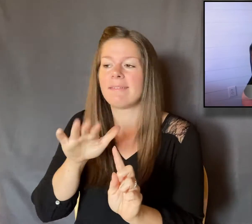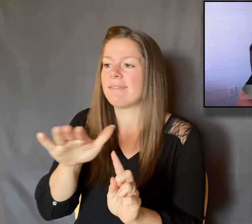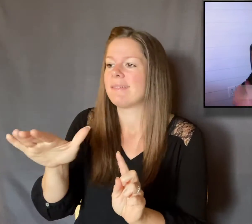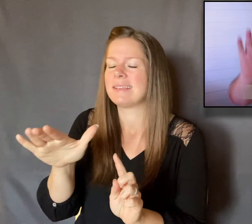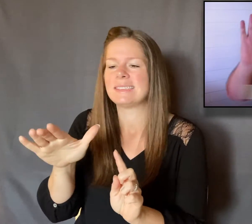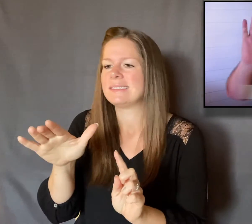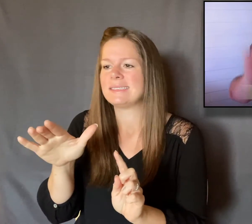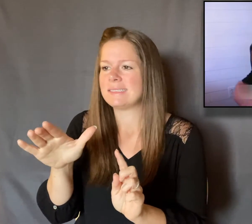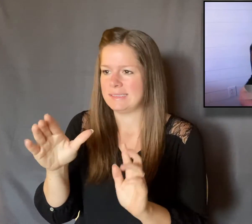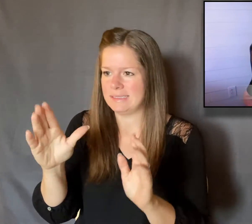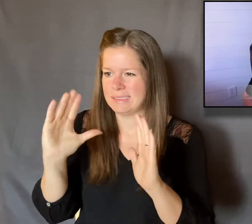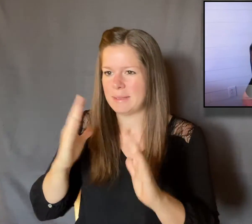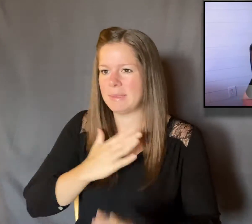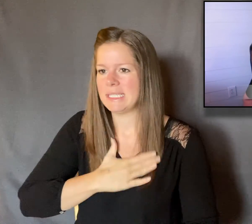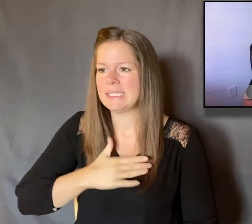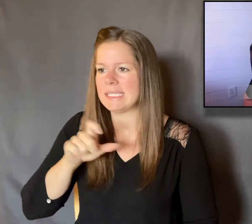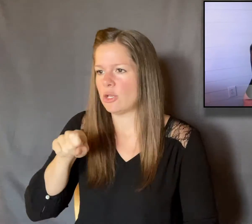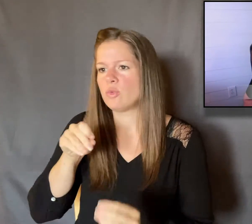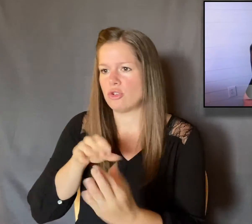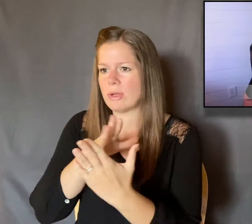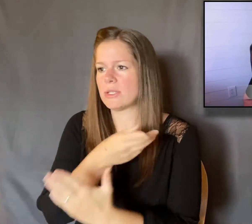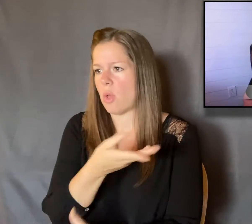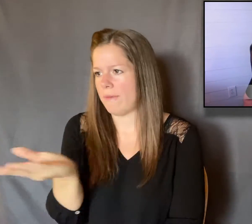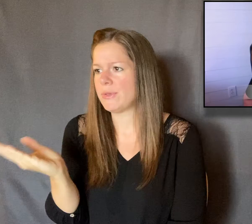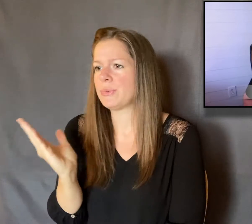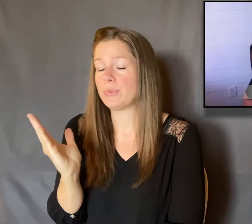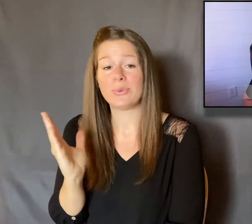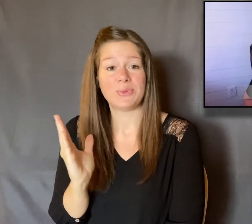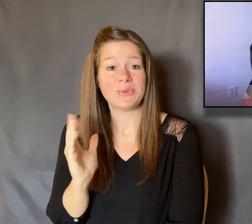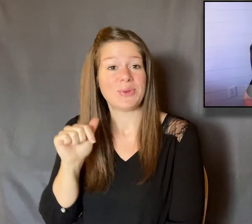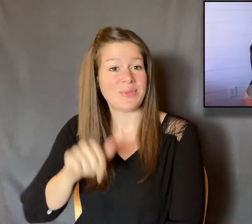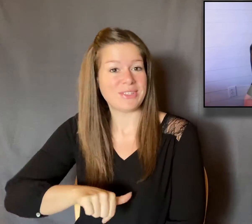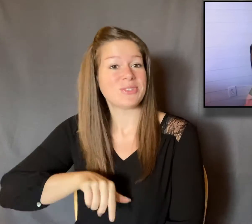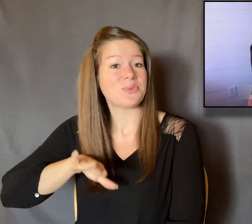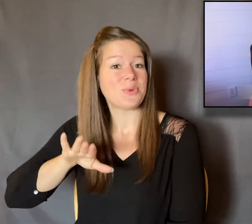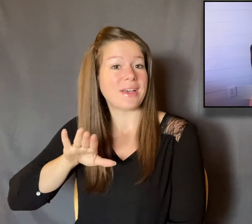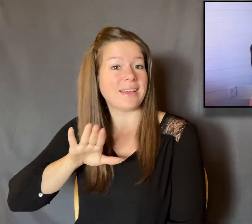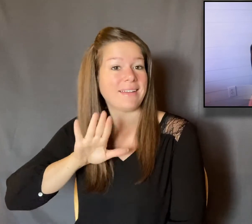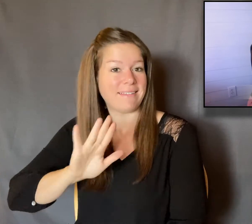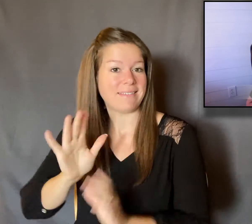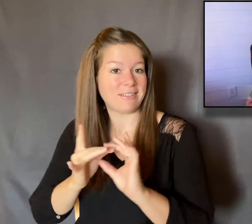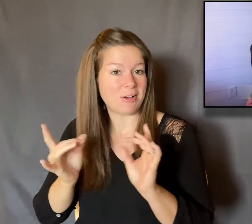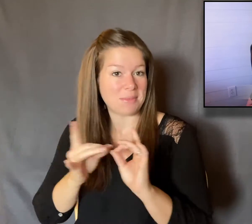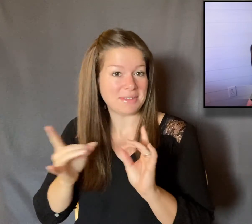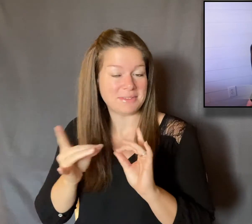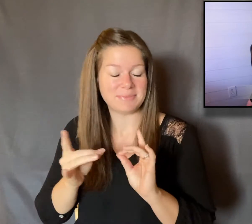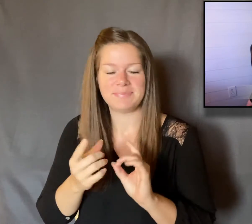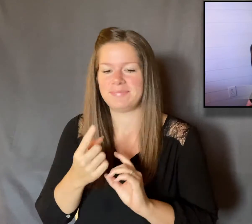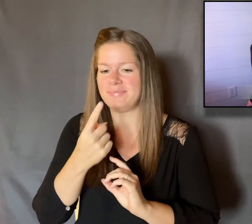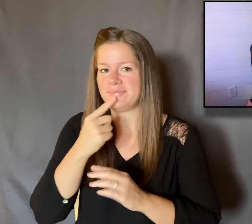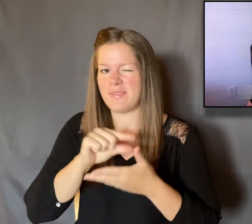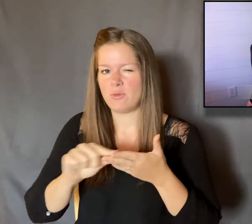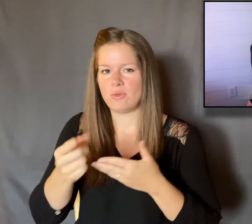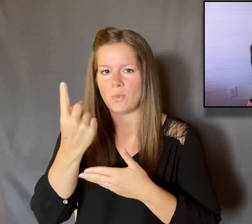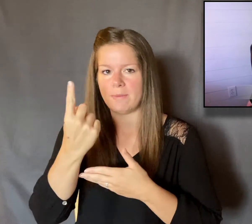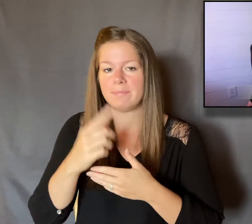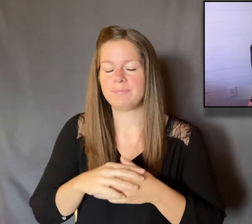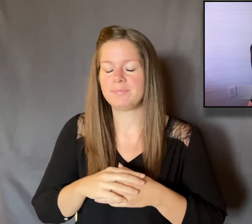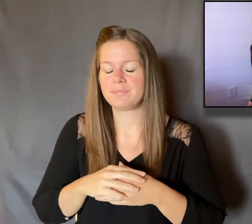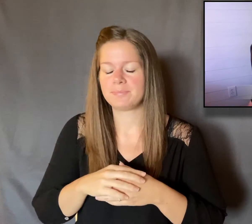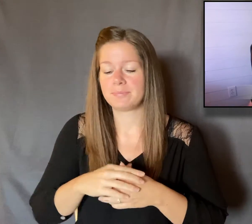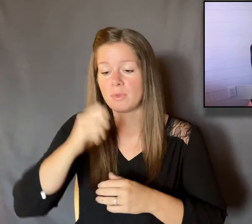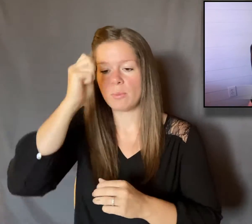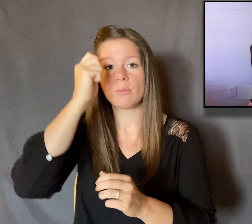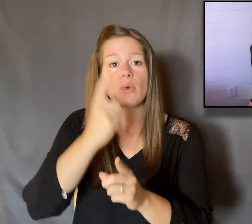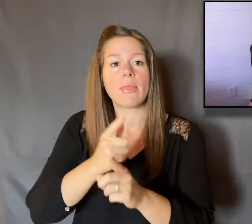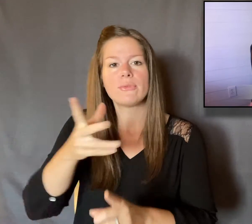one of these like, hey, can I address you people? Listen to what he says in verse 1. Brothers and fathers, hear